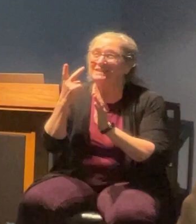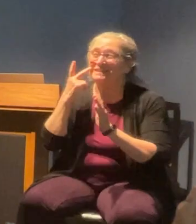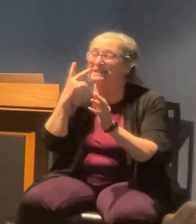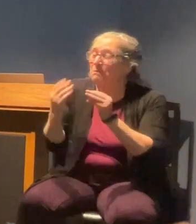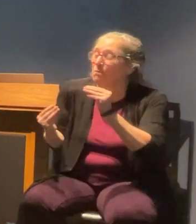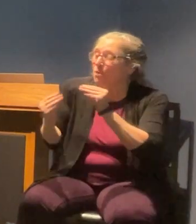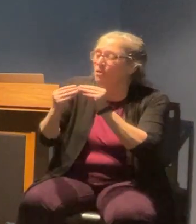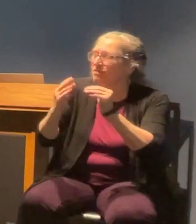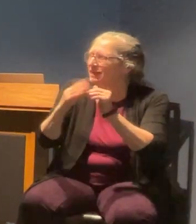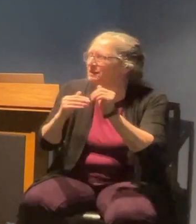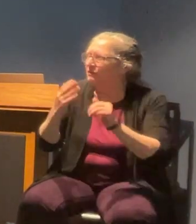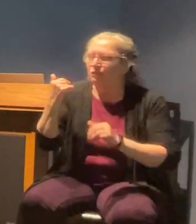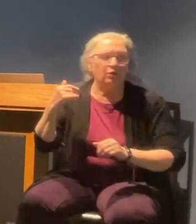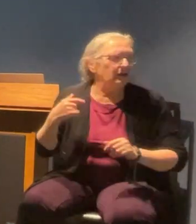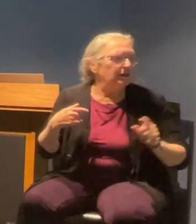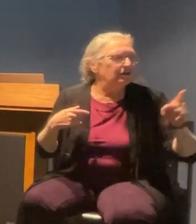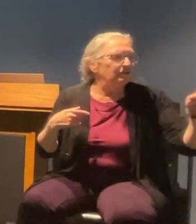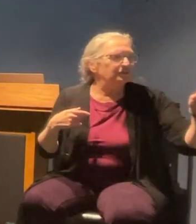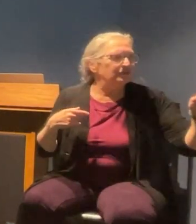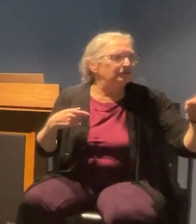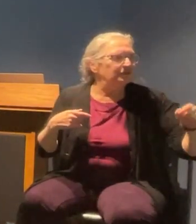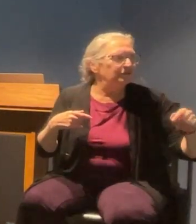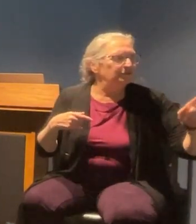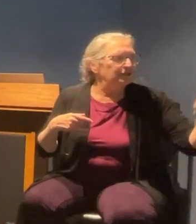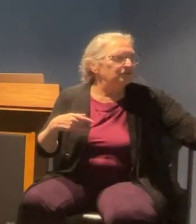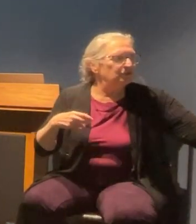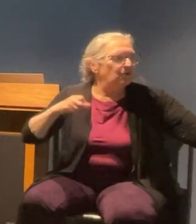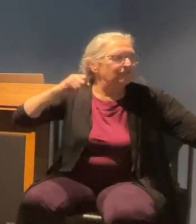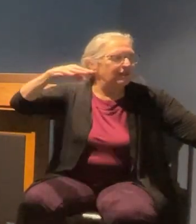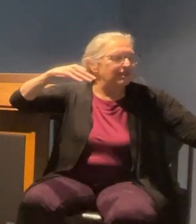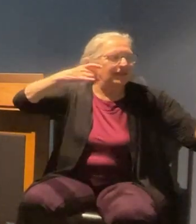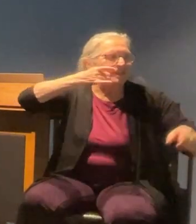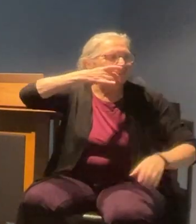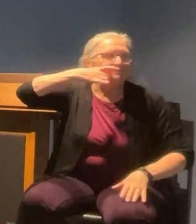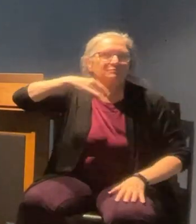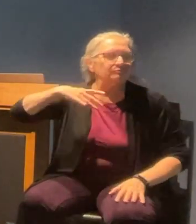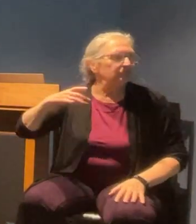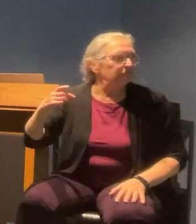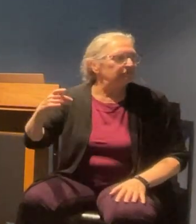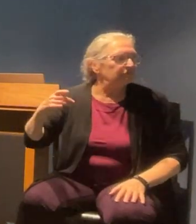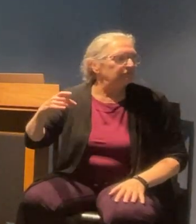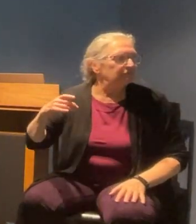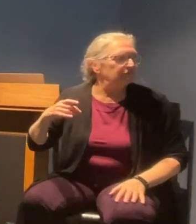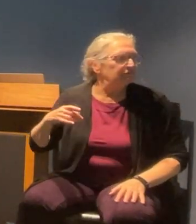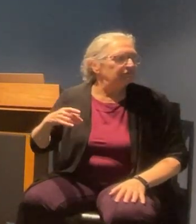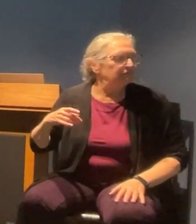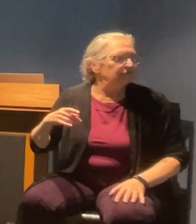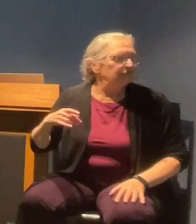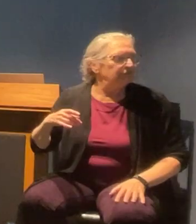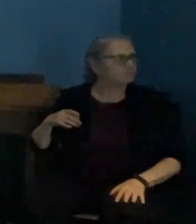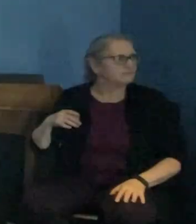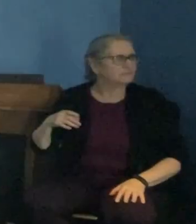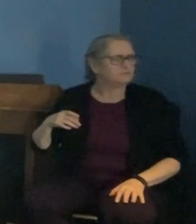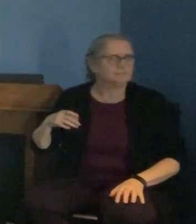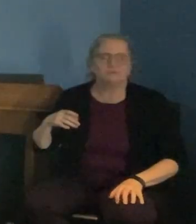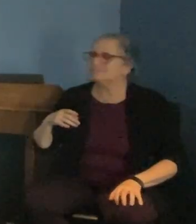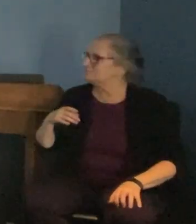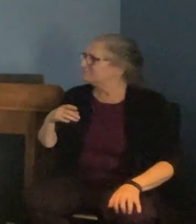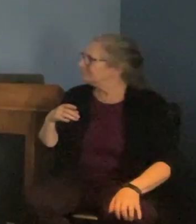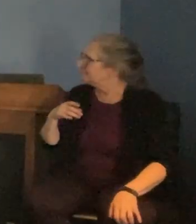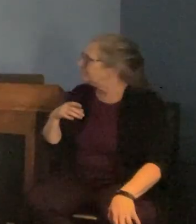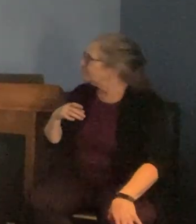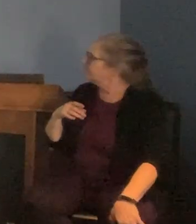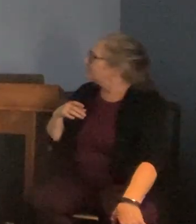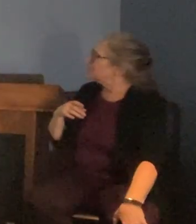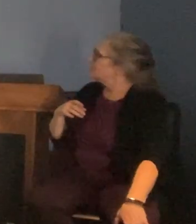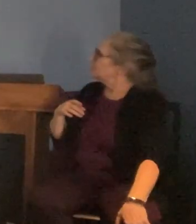You're, Yeah. you're Yeah. sitting right by the light. You want to turn it off for a second? Is that okay? Which Christian? one? Yeah, I don't know. Try.